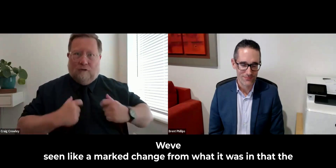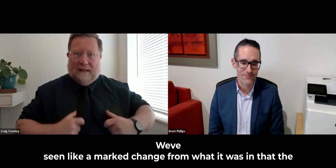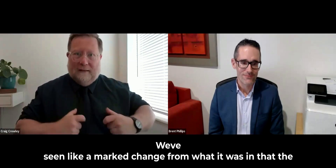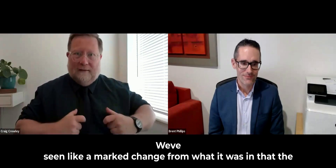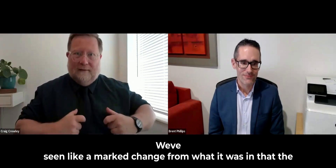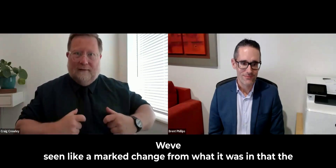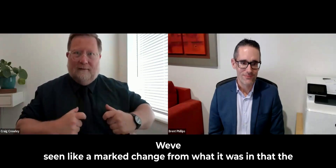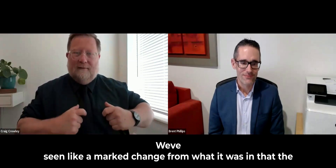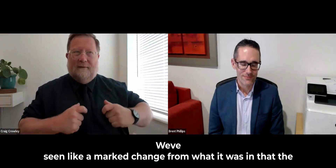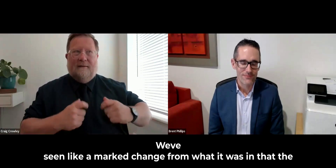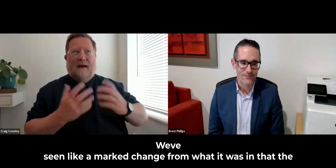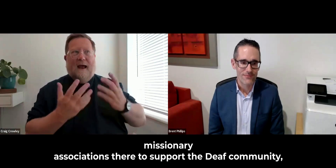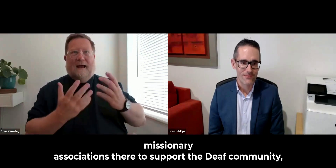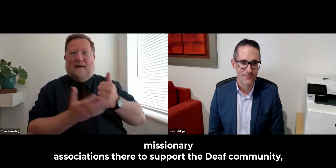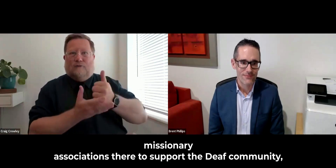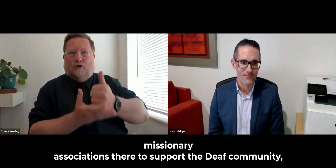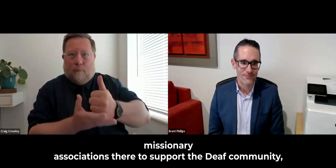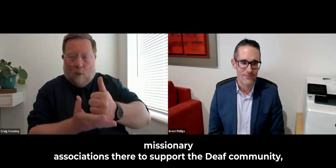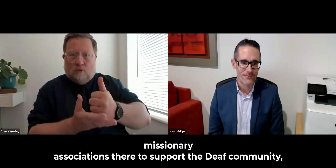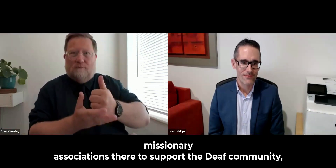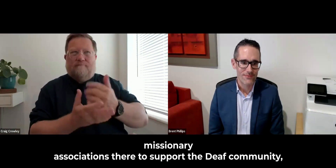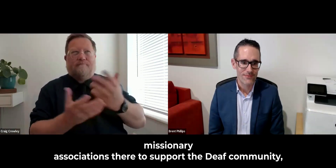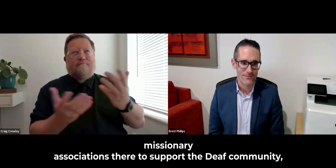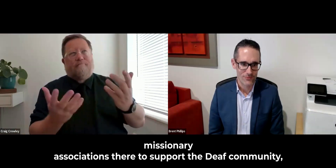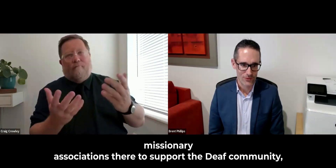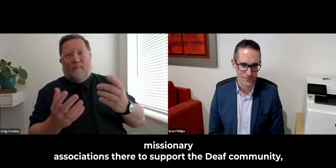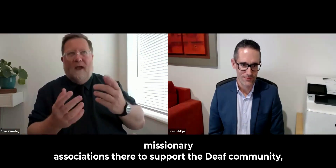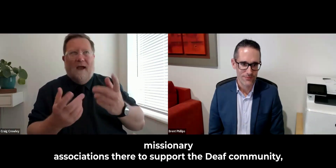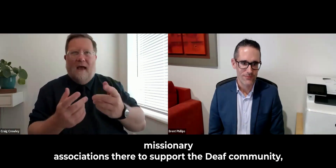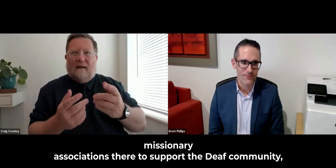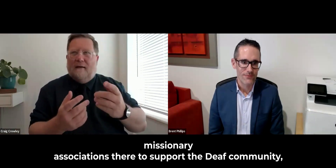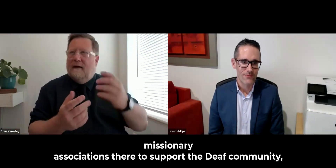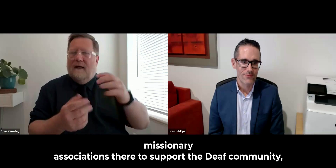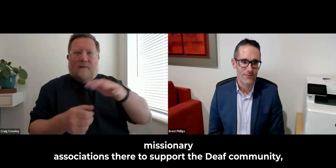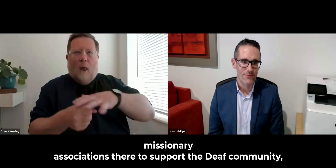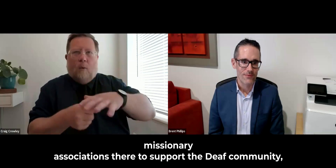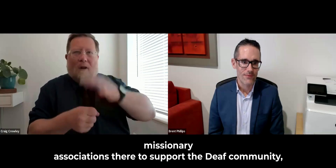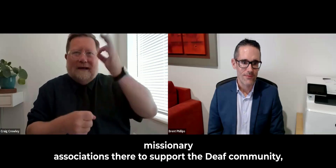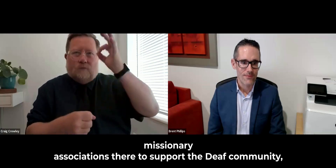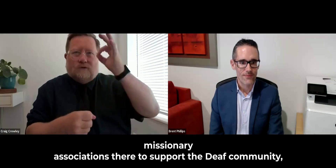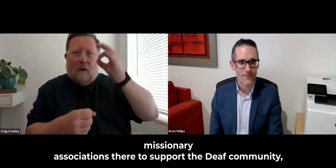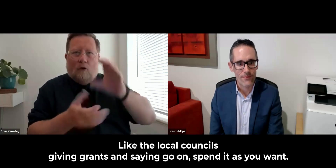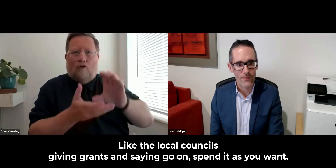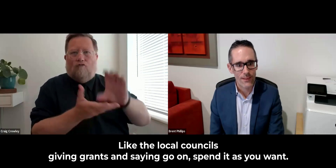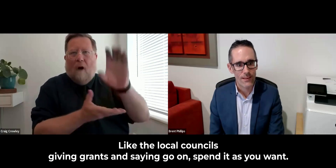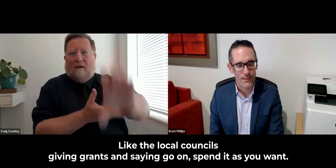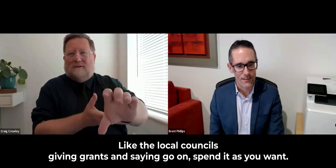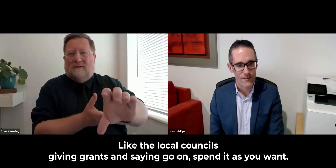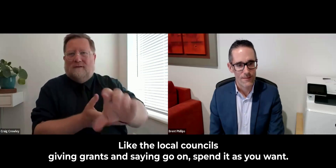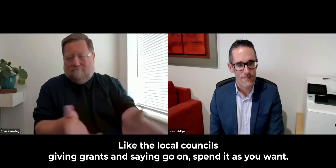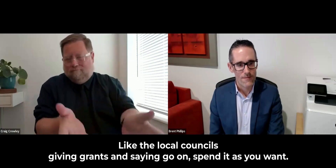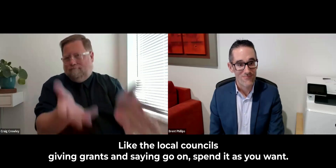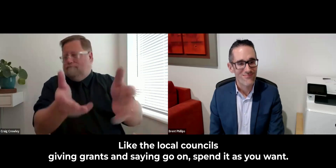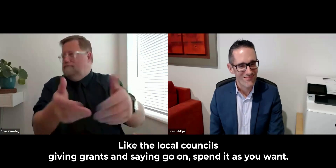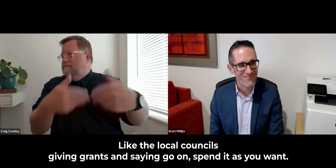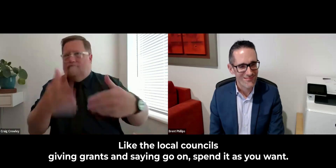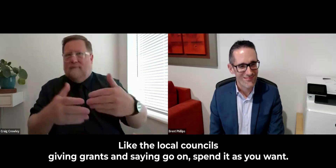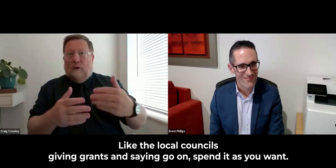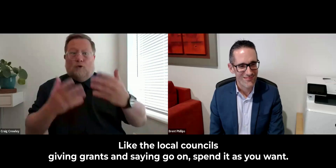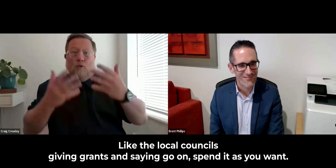it was in that the missionary associations there to support the deaf community, like the local councils giving grants